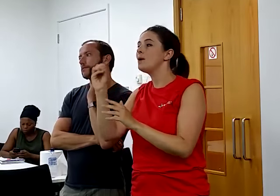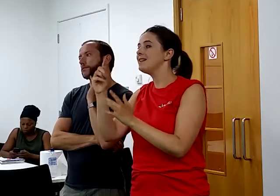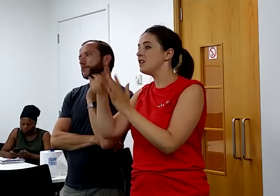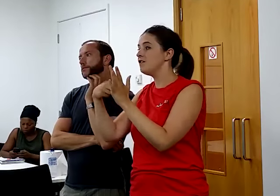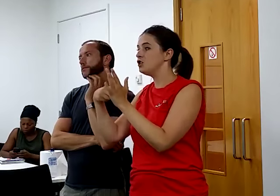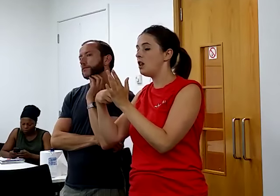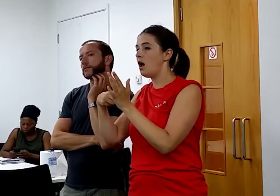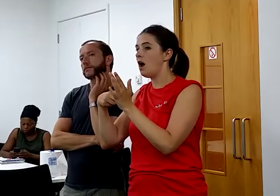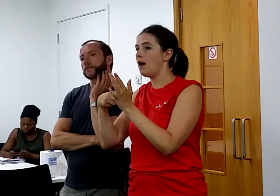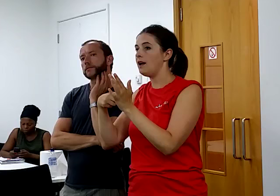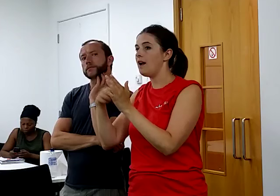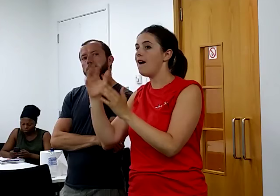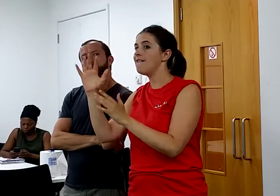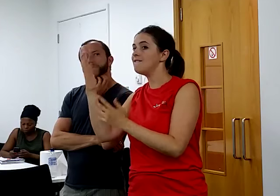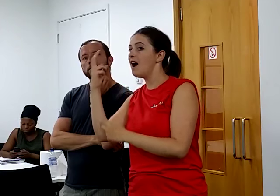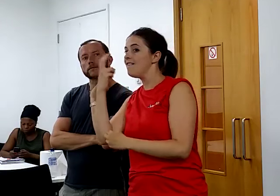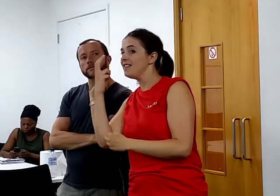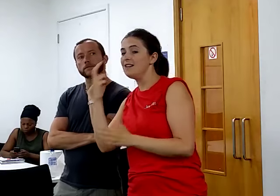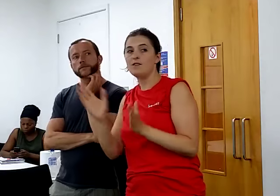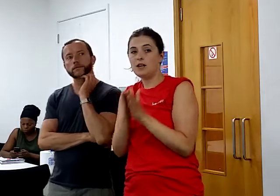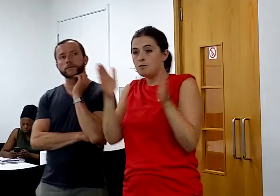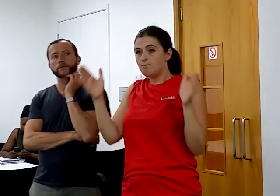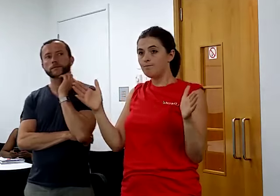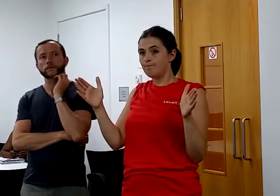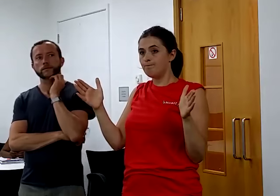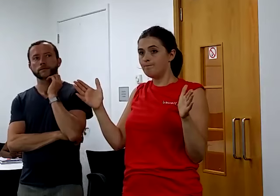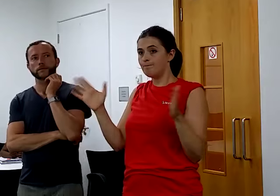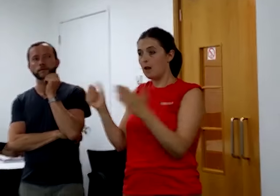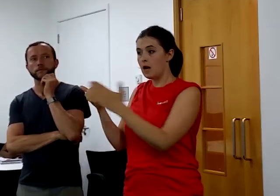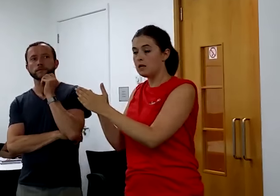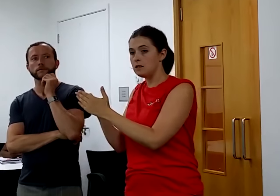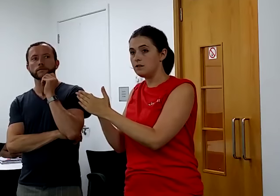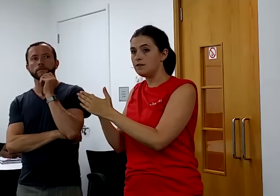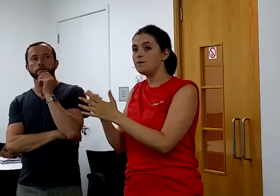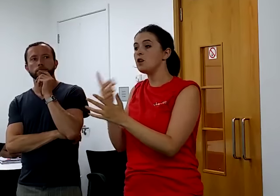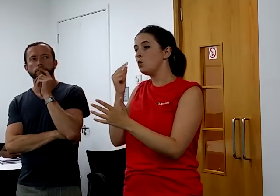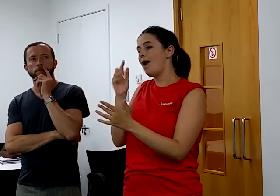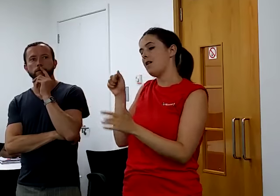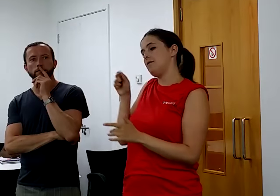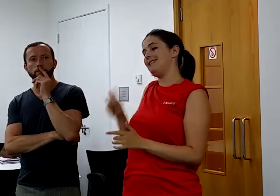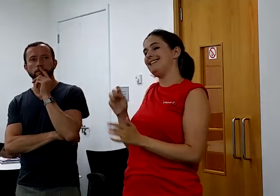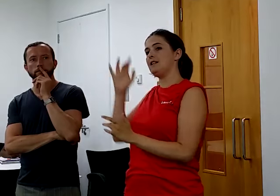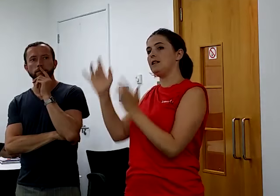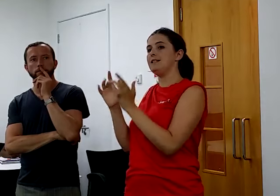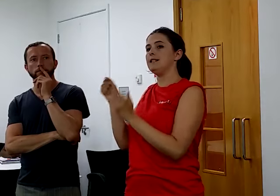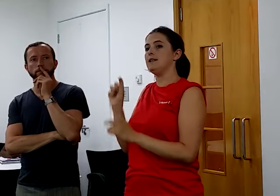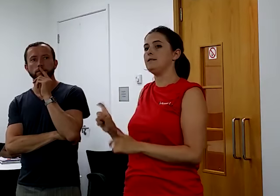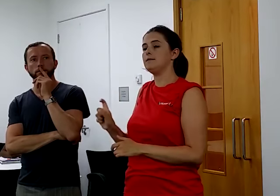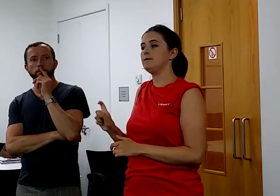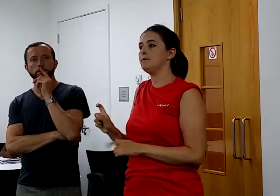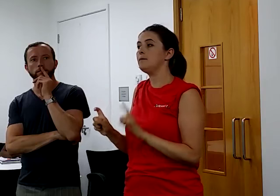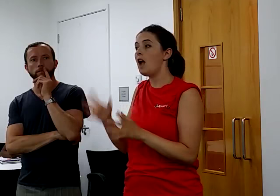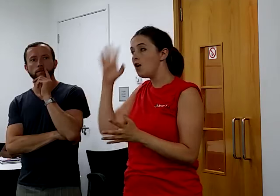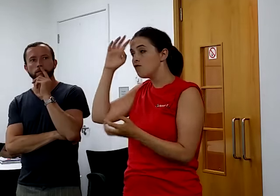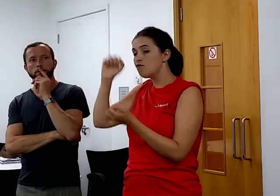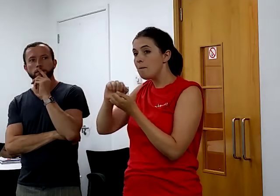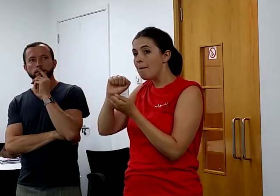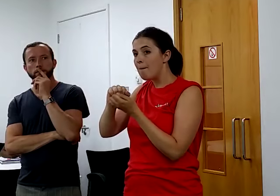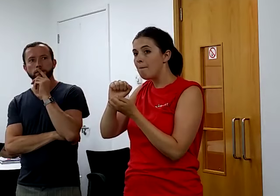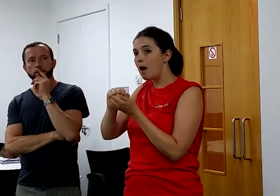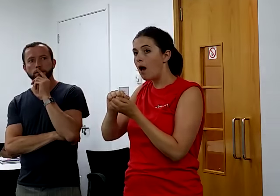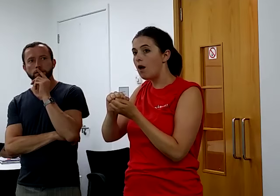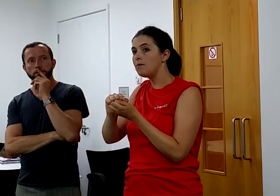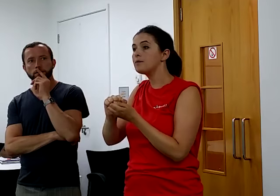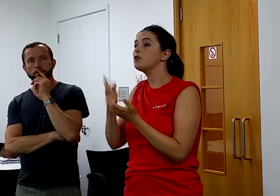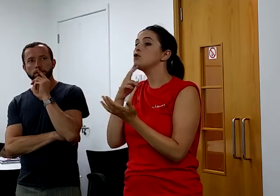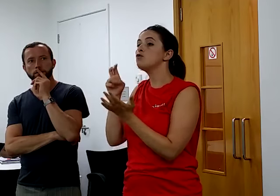at 5 p.m. is the deadline. You can do so on the page. And remember, the link to register will go live